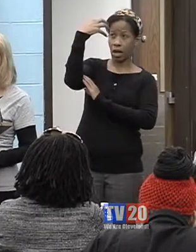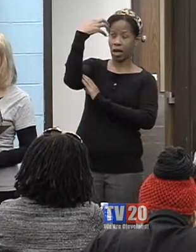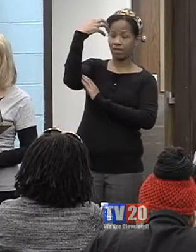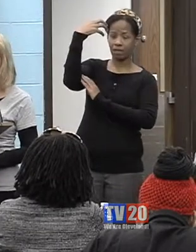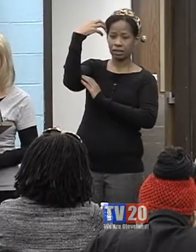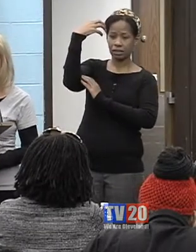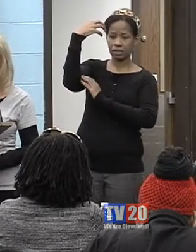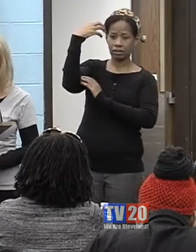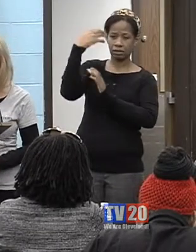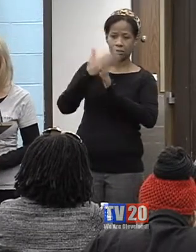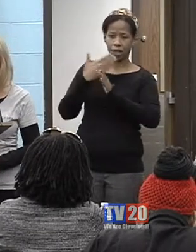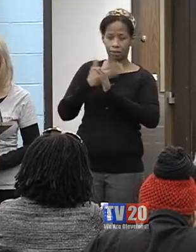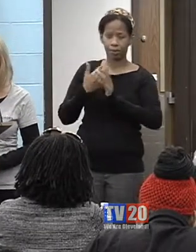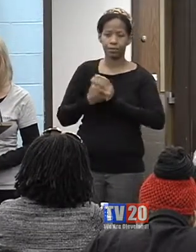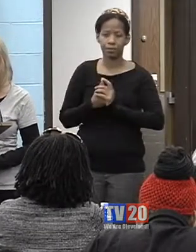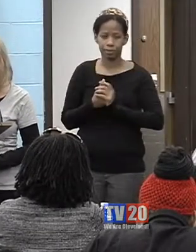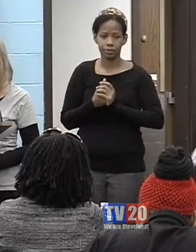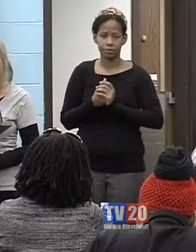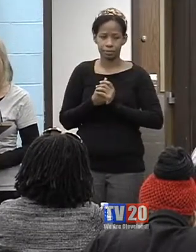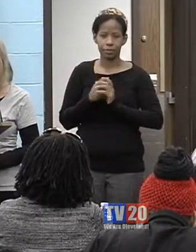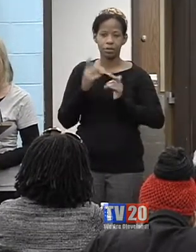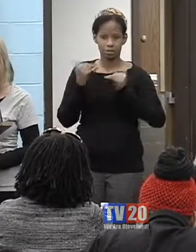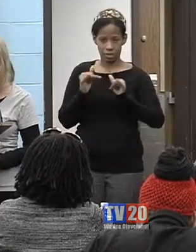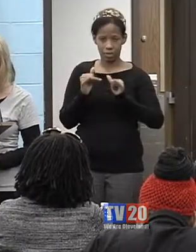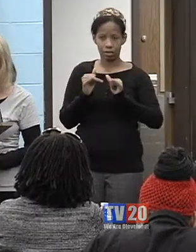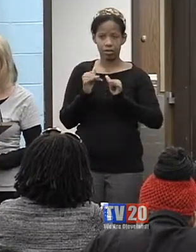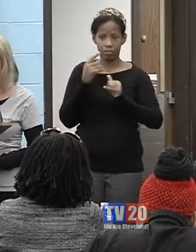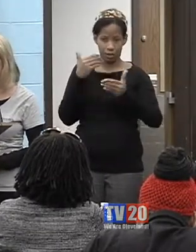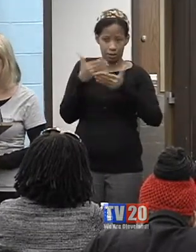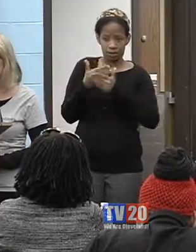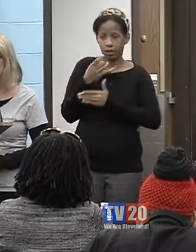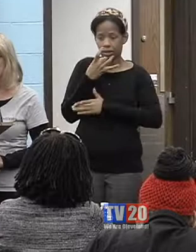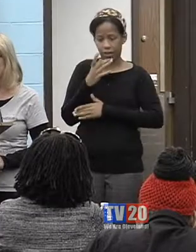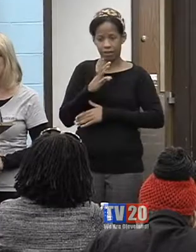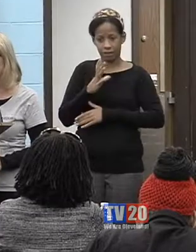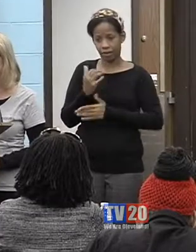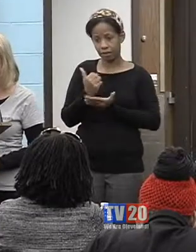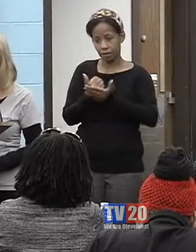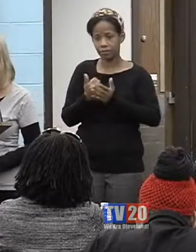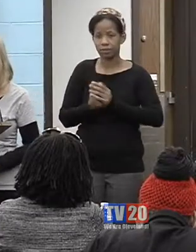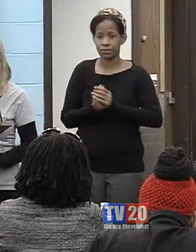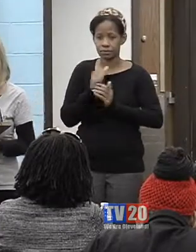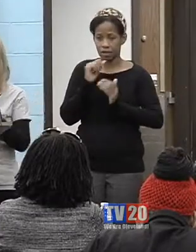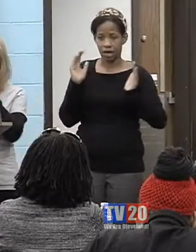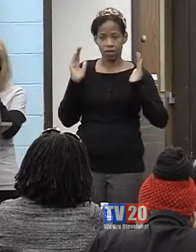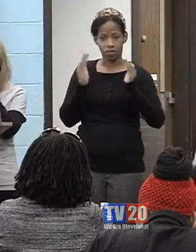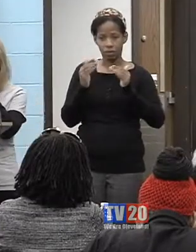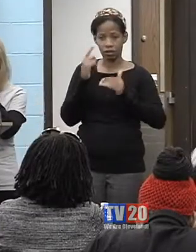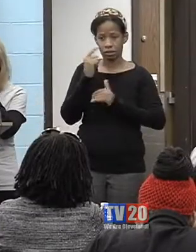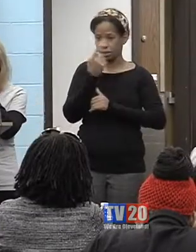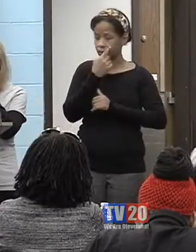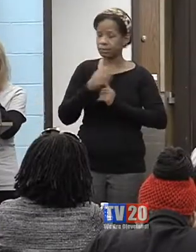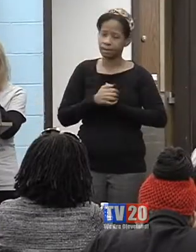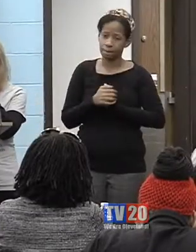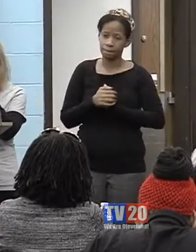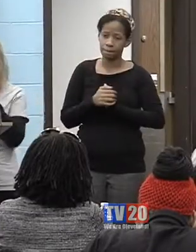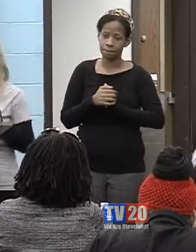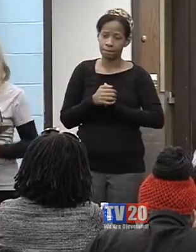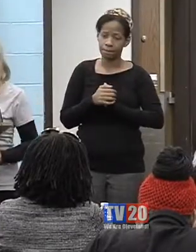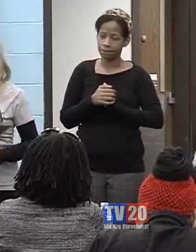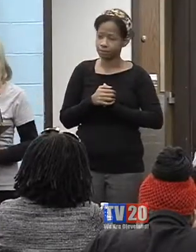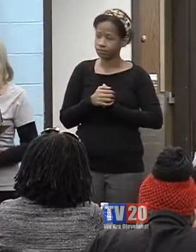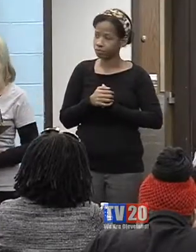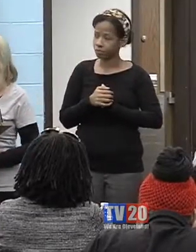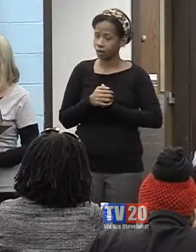to be energized by still being by the light, but it's not focusing in your eyes. So you can do much better with that.